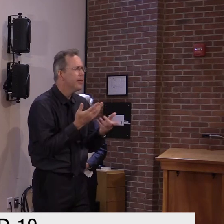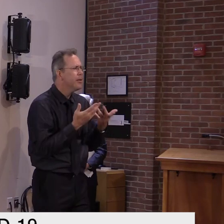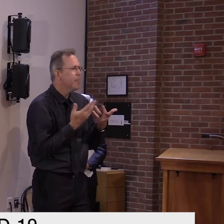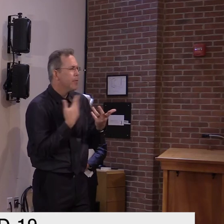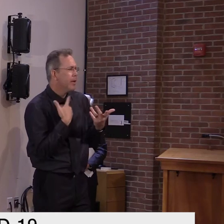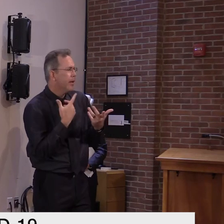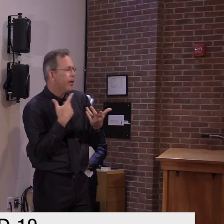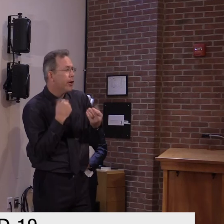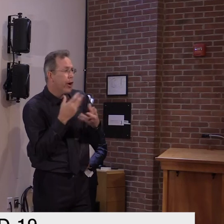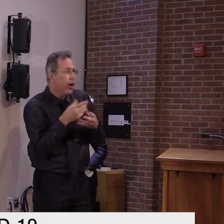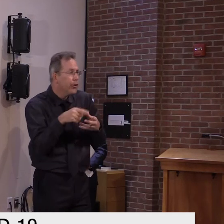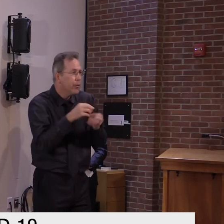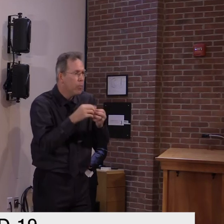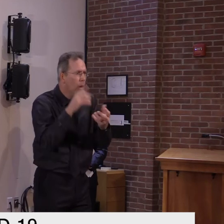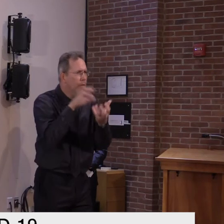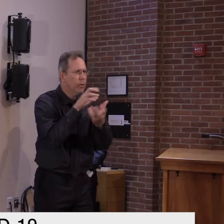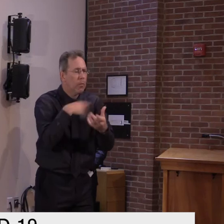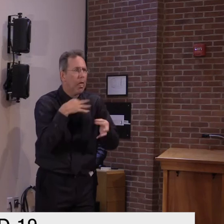Thank you.